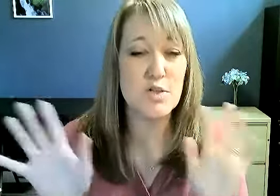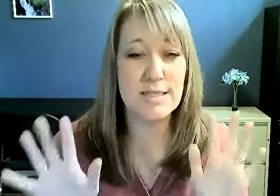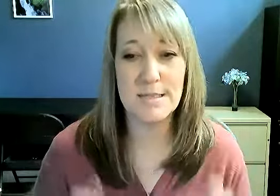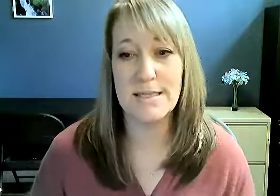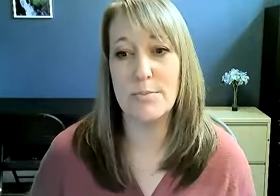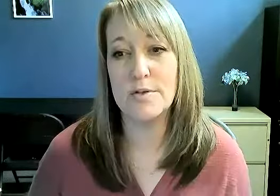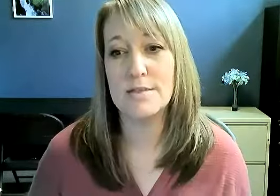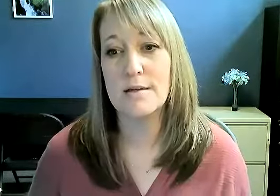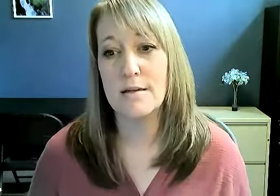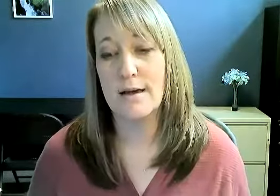some examples,